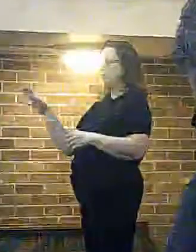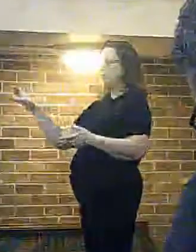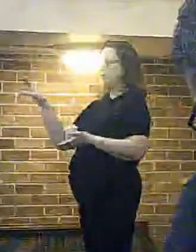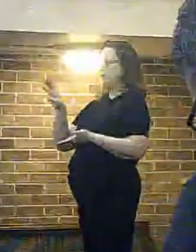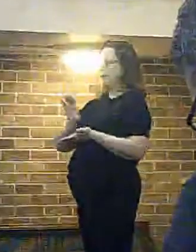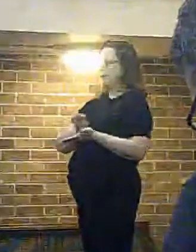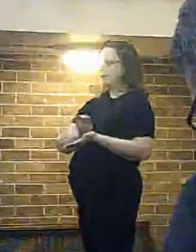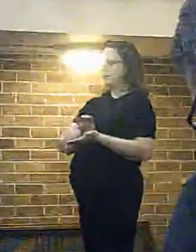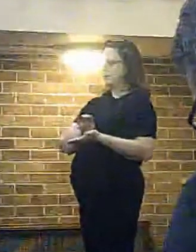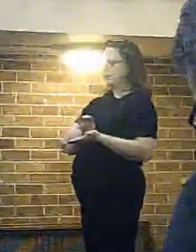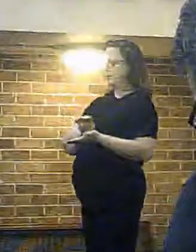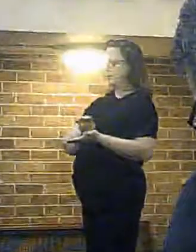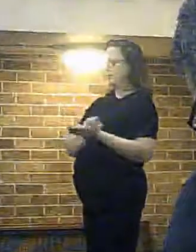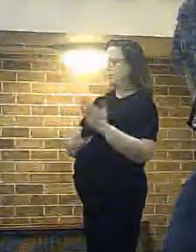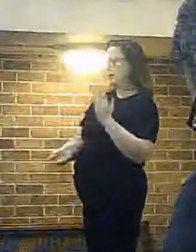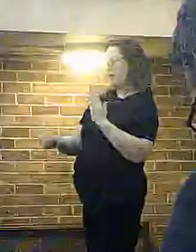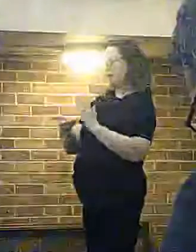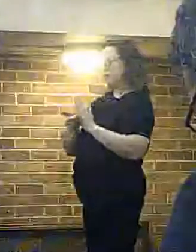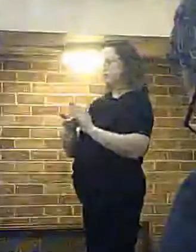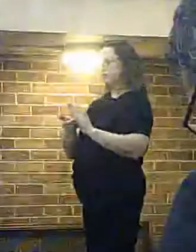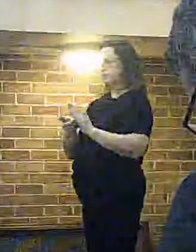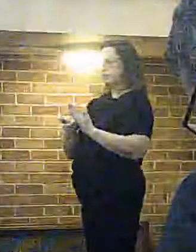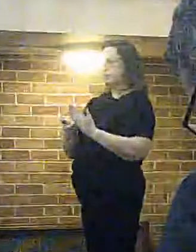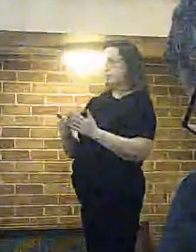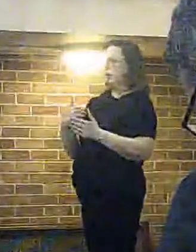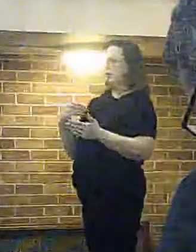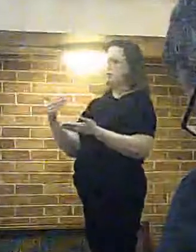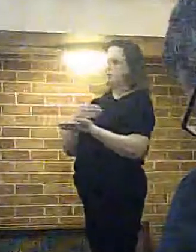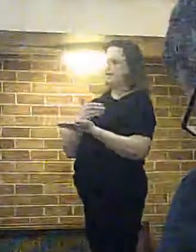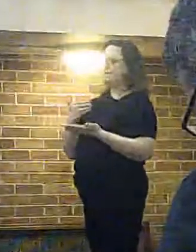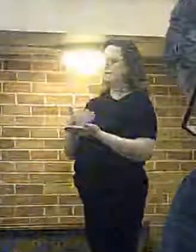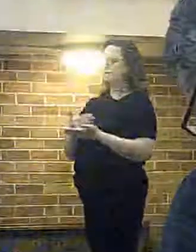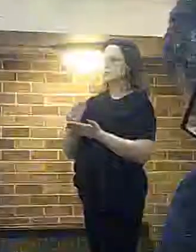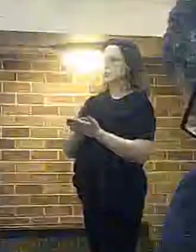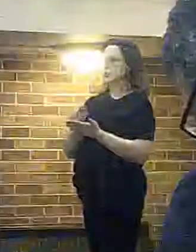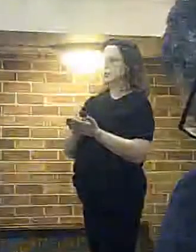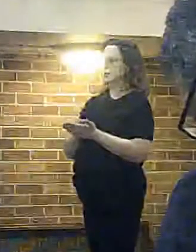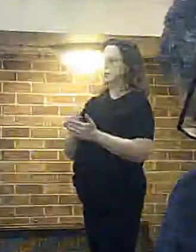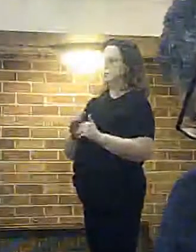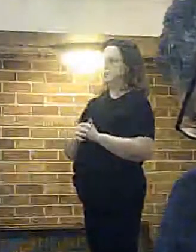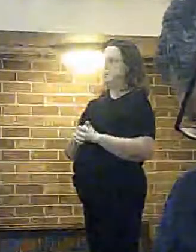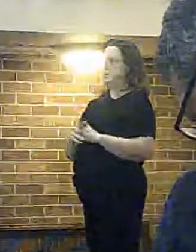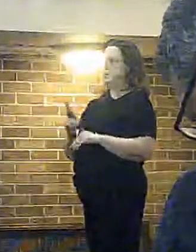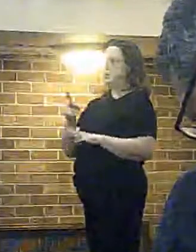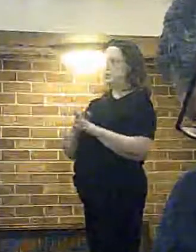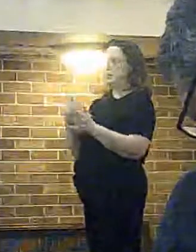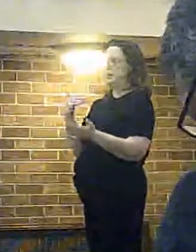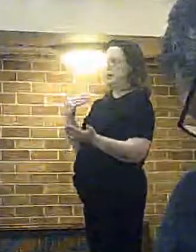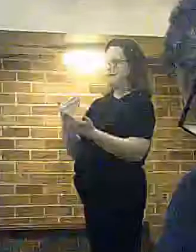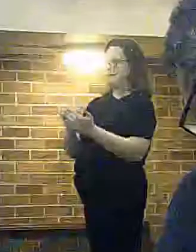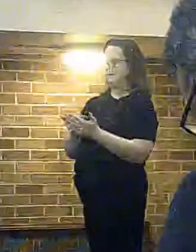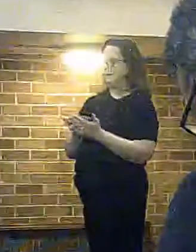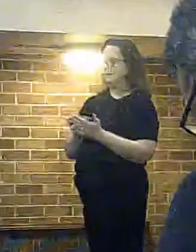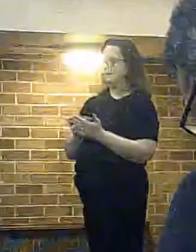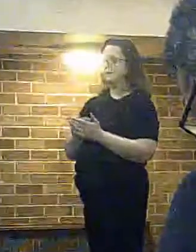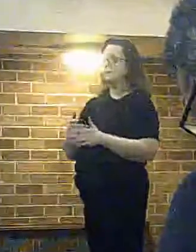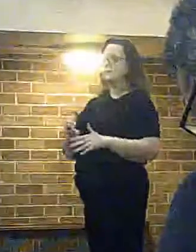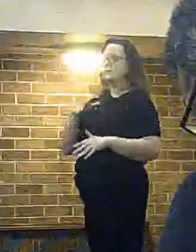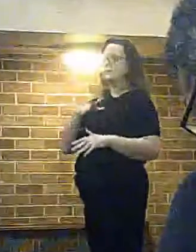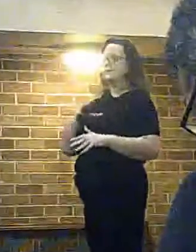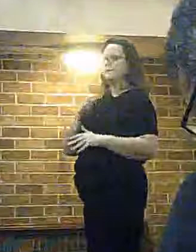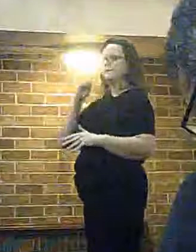of course, in addition to our revenue funding. What has happened over the last couple of years is we've been required to